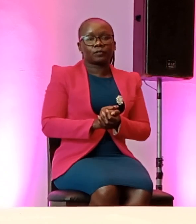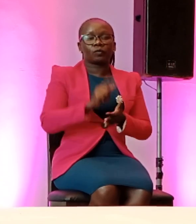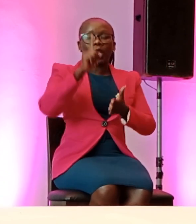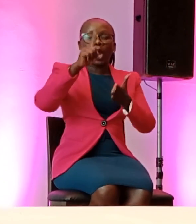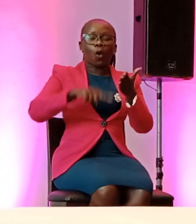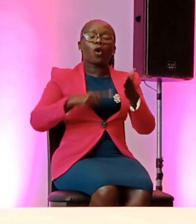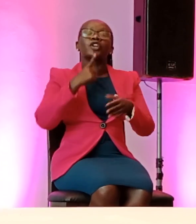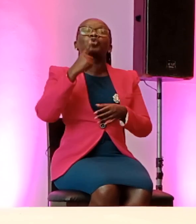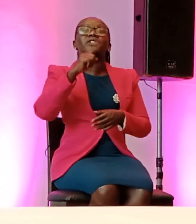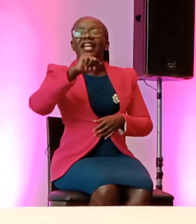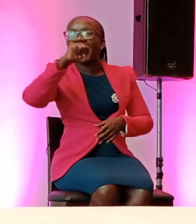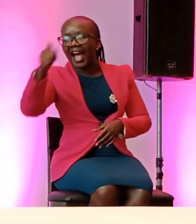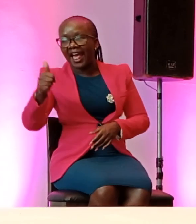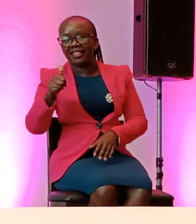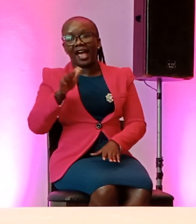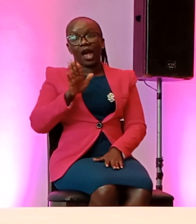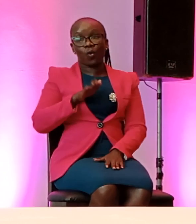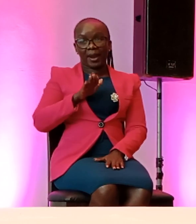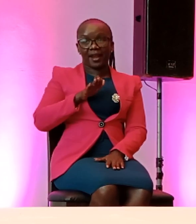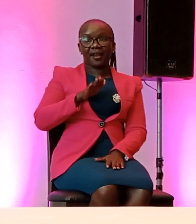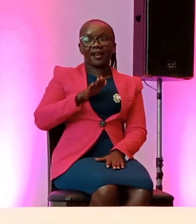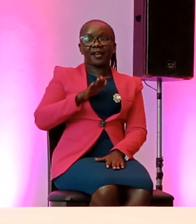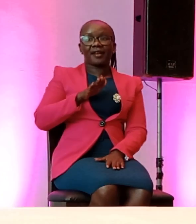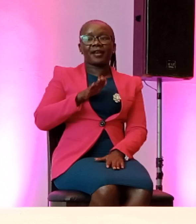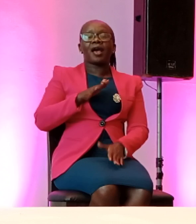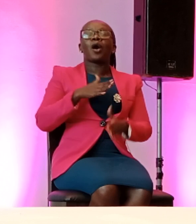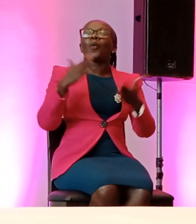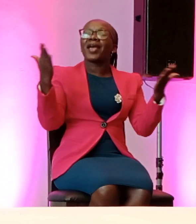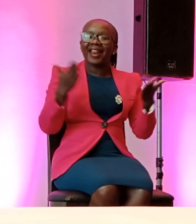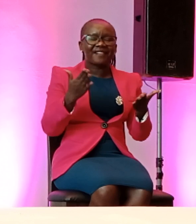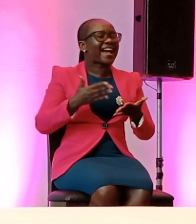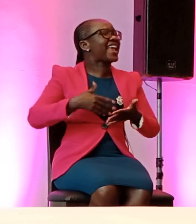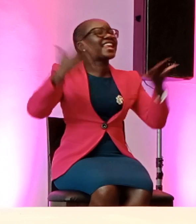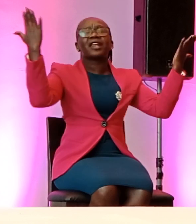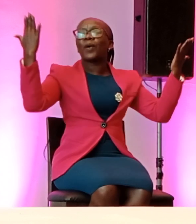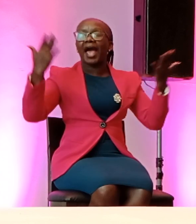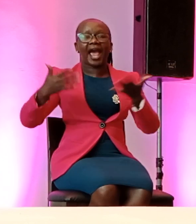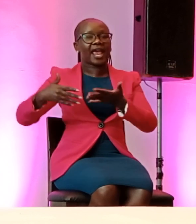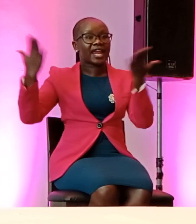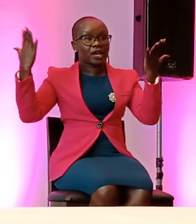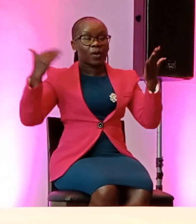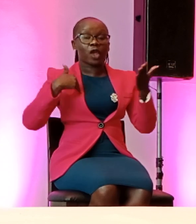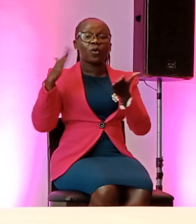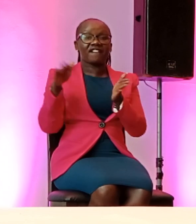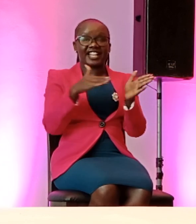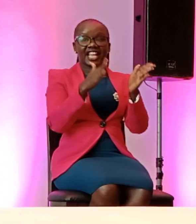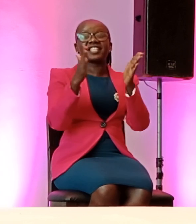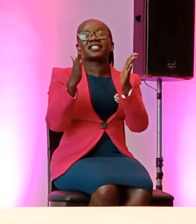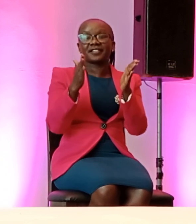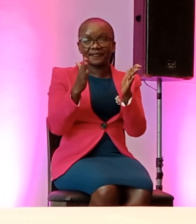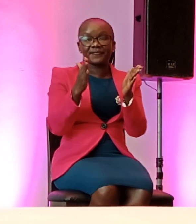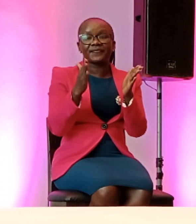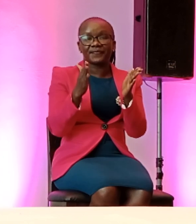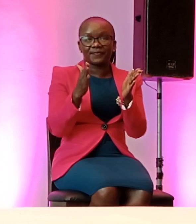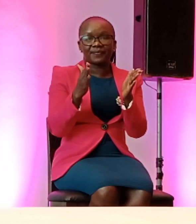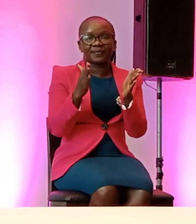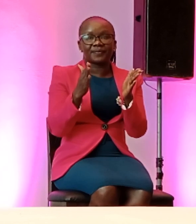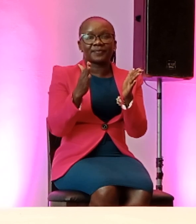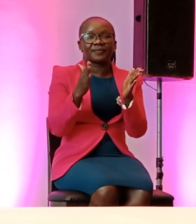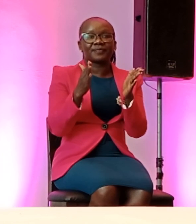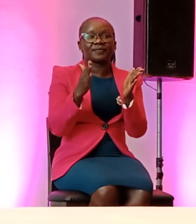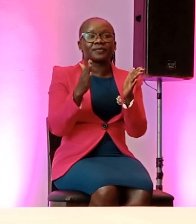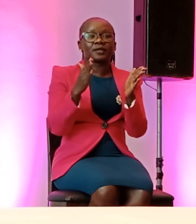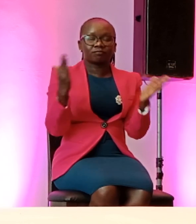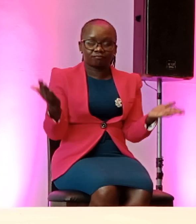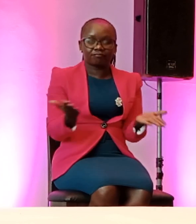What you tell another woman, wherever, anywhere, you have a chance. Propel